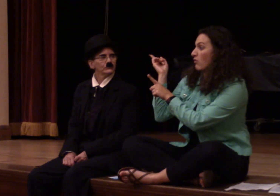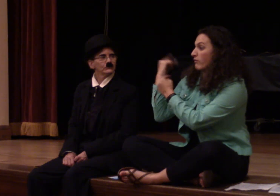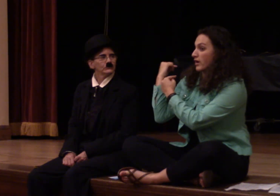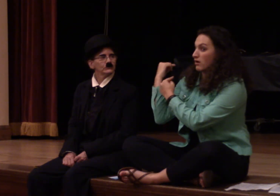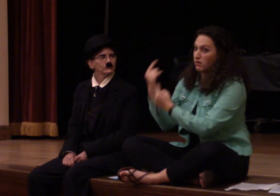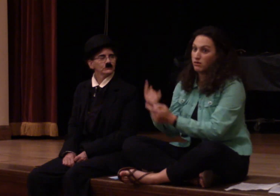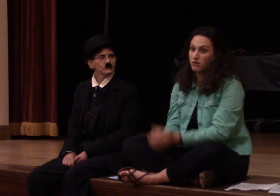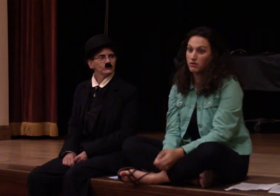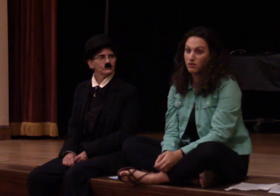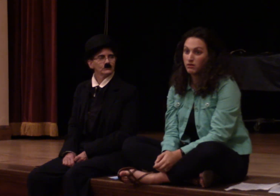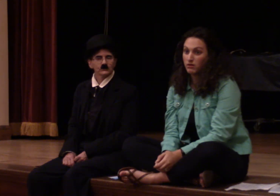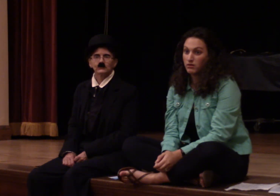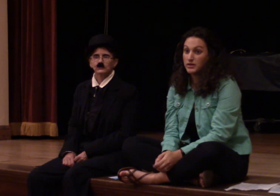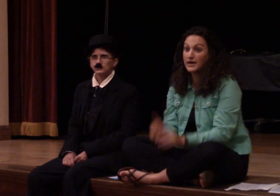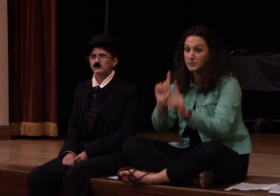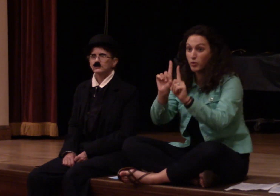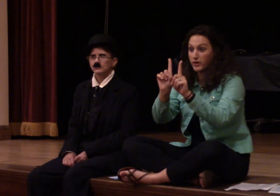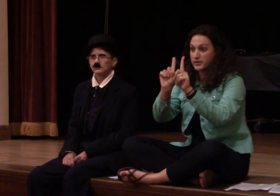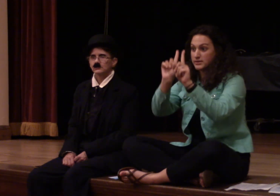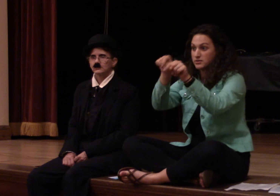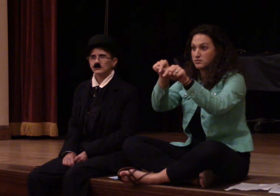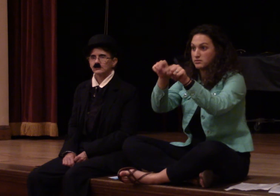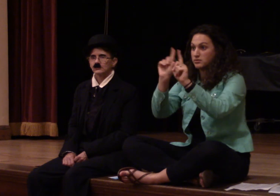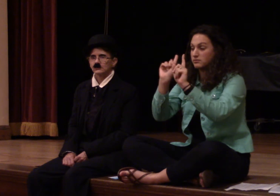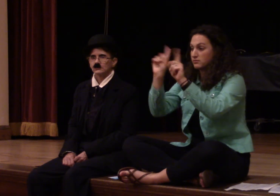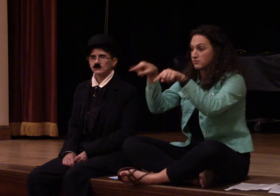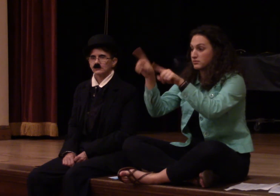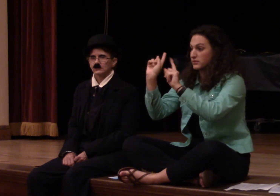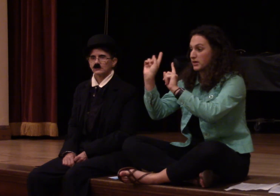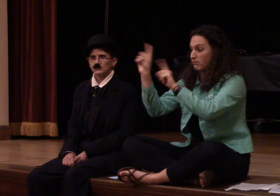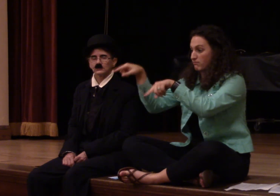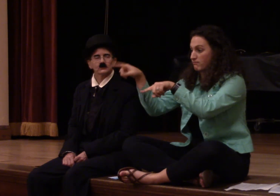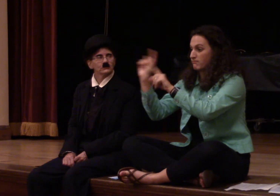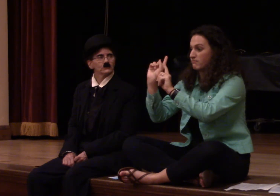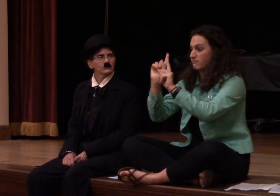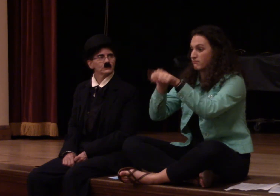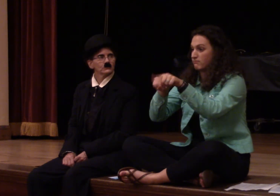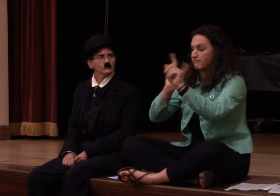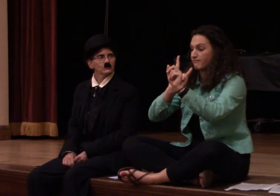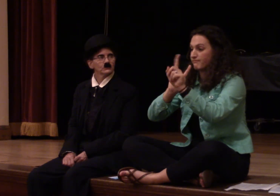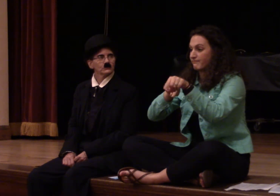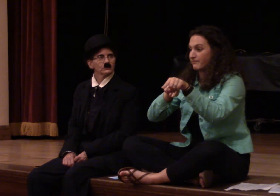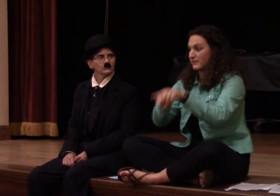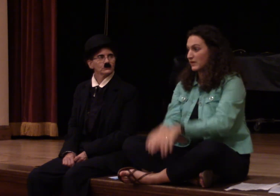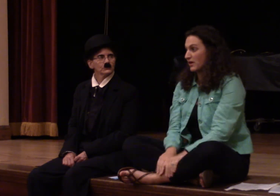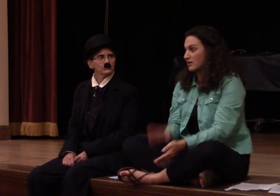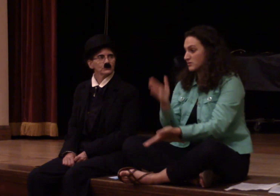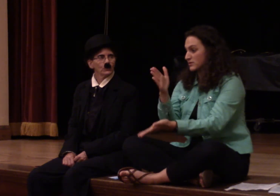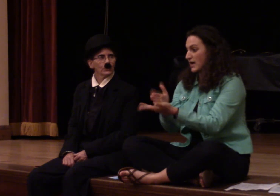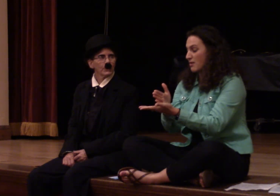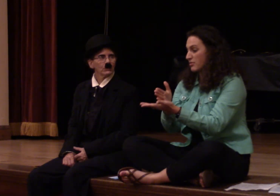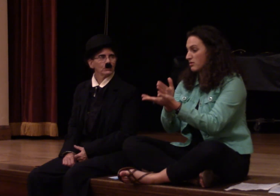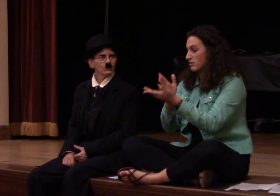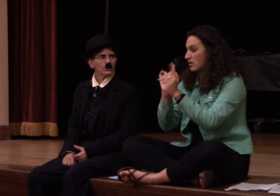there. Yes, both hands. Yep. Yeah, so stop, What about